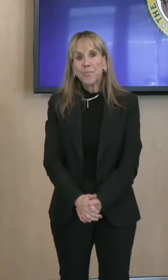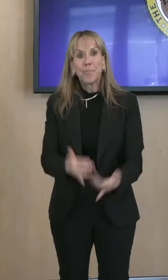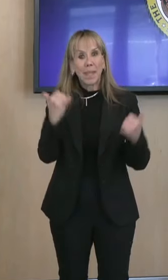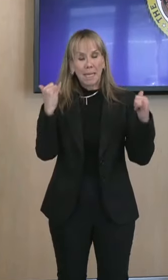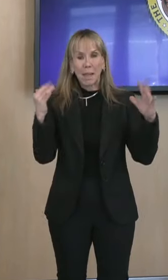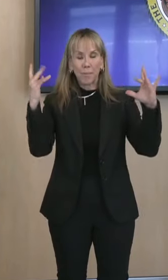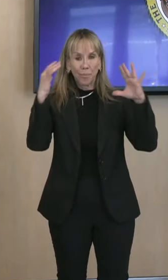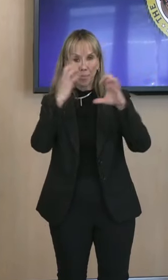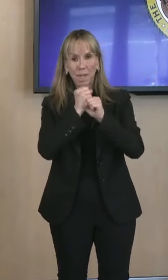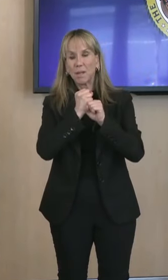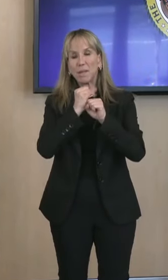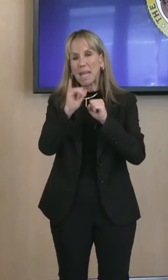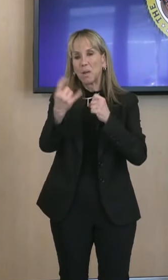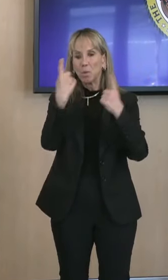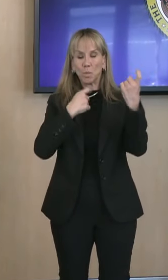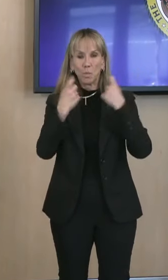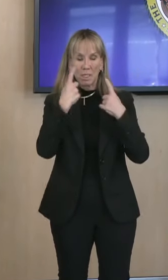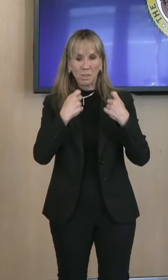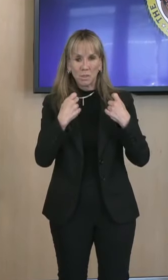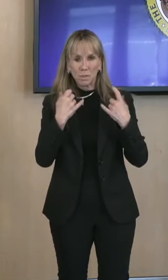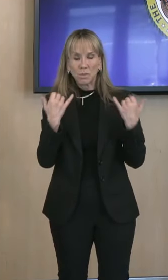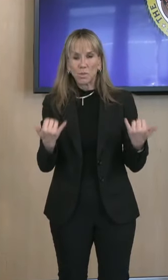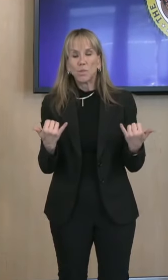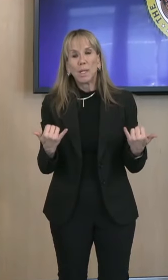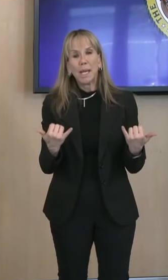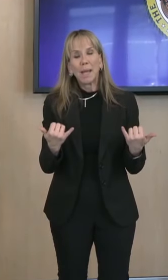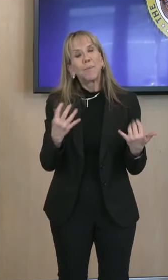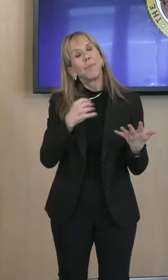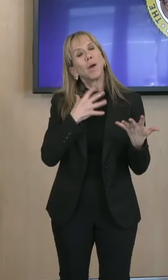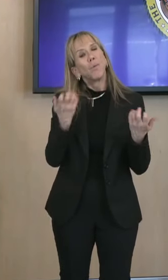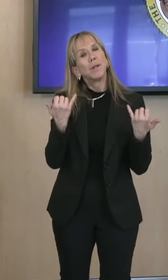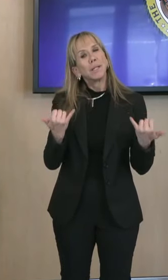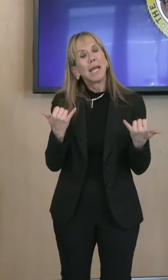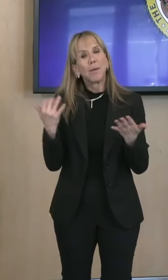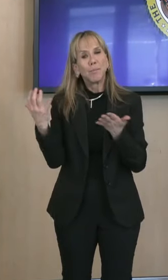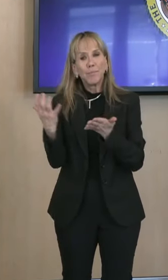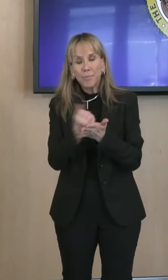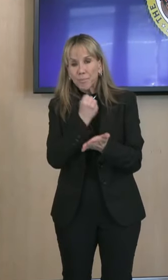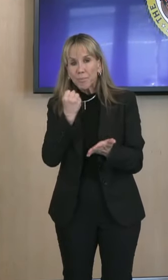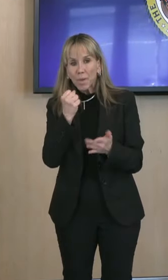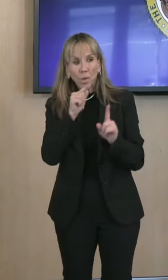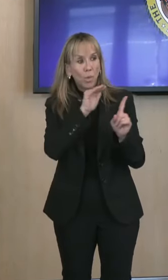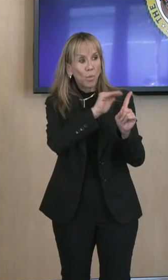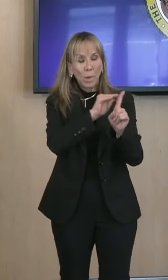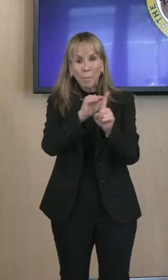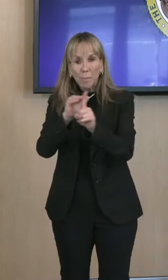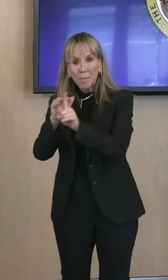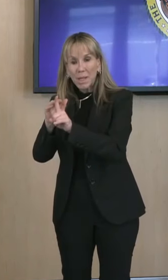That concludes our questions for today, but I wanted to take an opportunity to remind